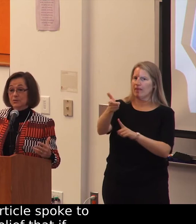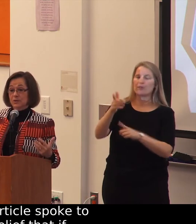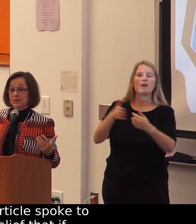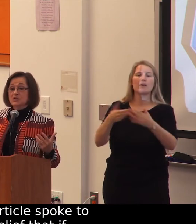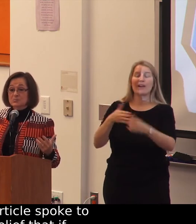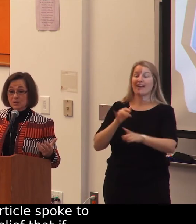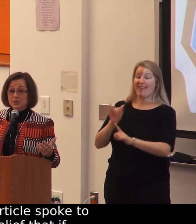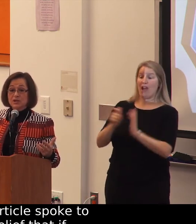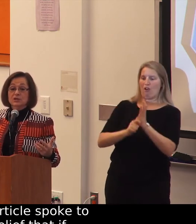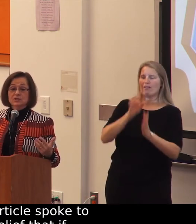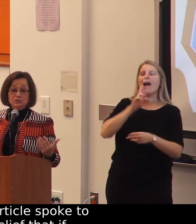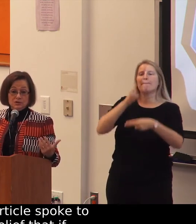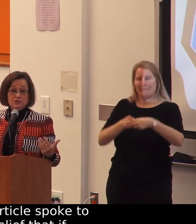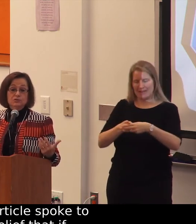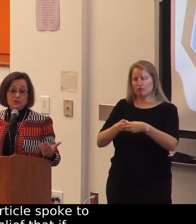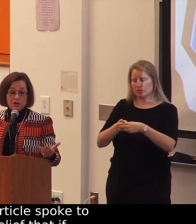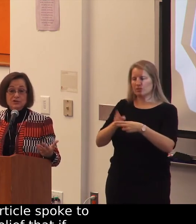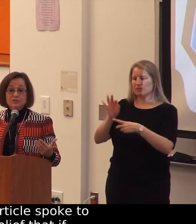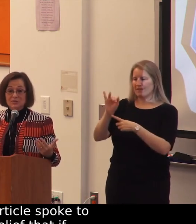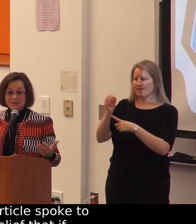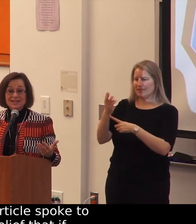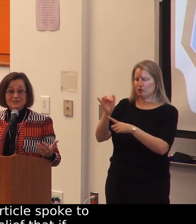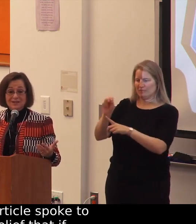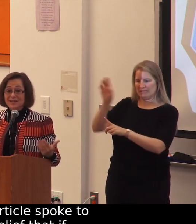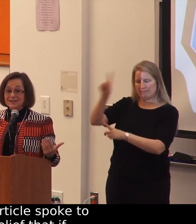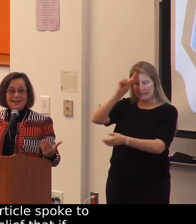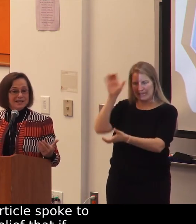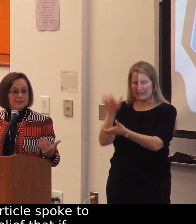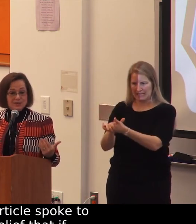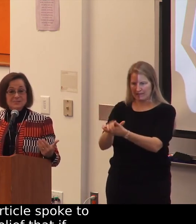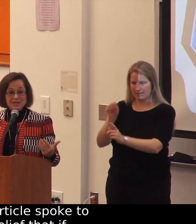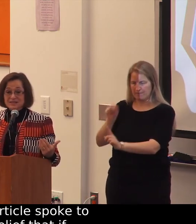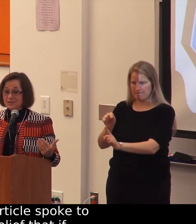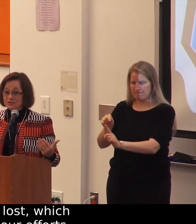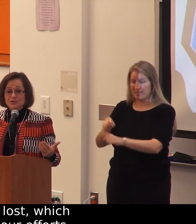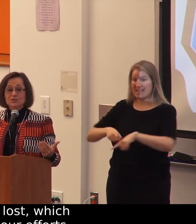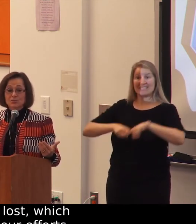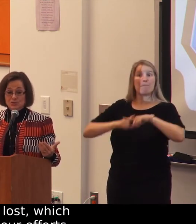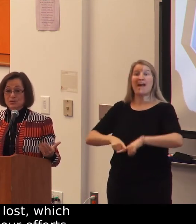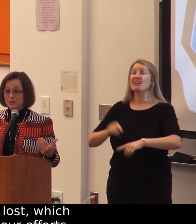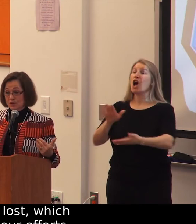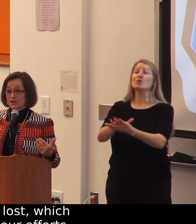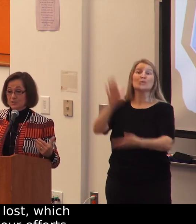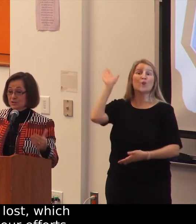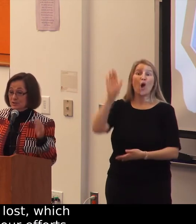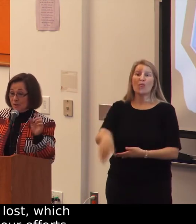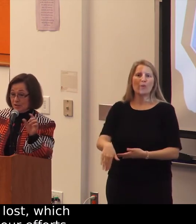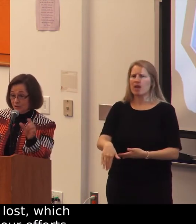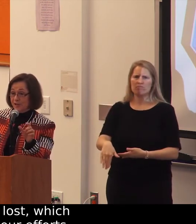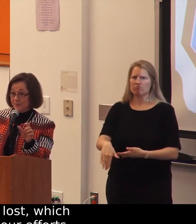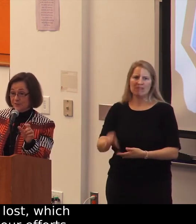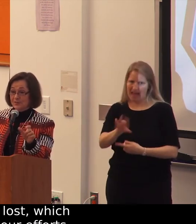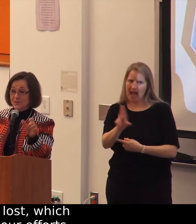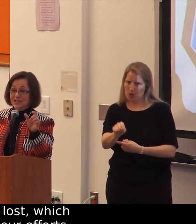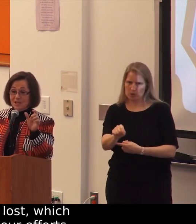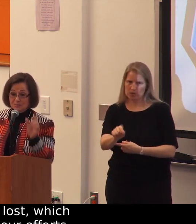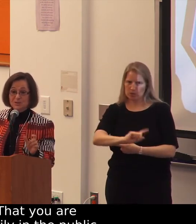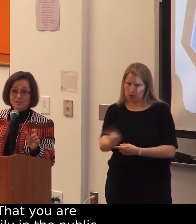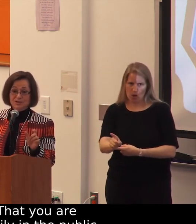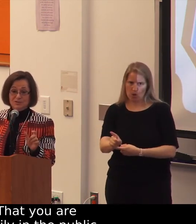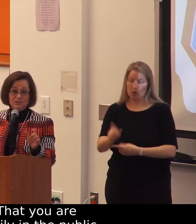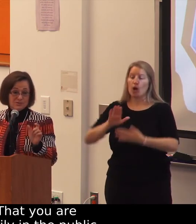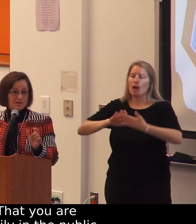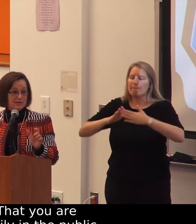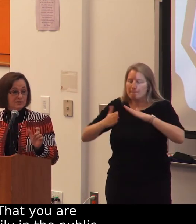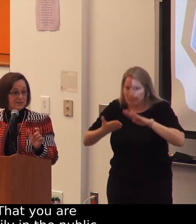article spoke to Josh's belief that if we depended on schools, we were lost, which is why your efforts of being